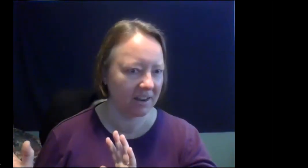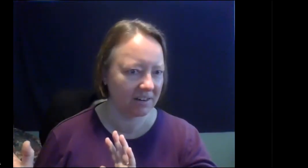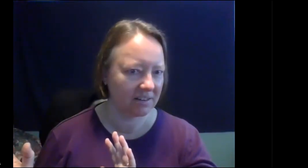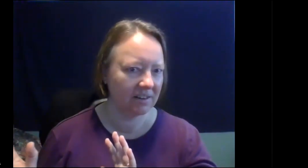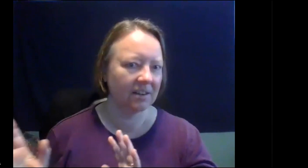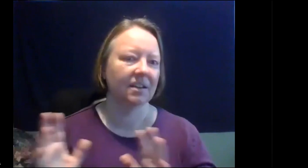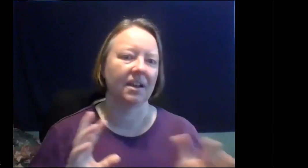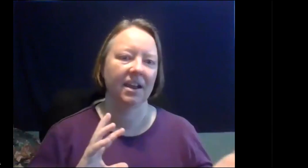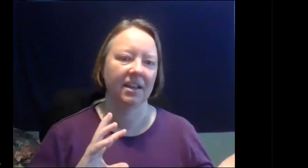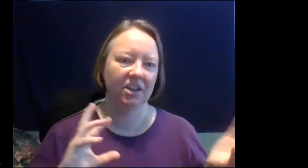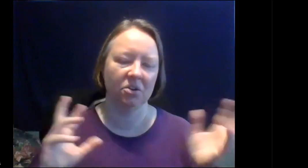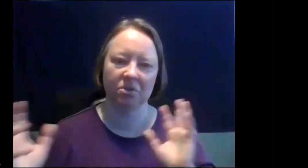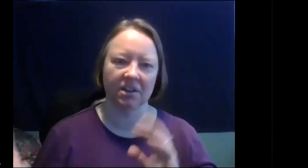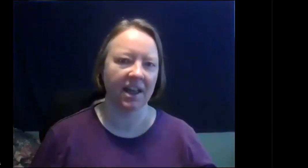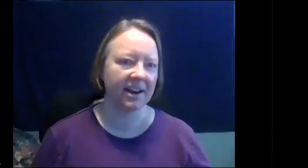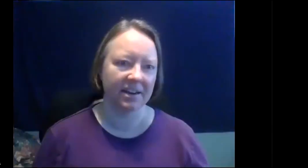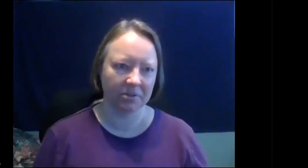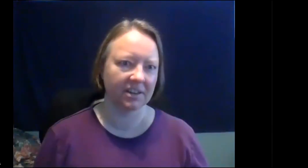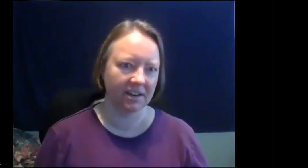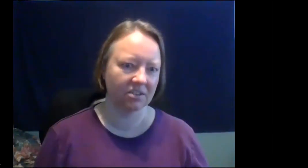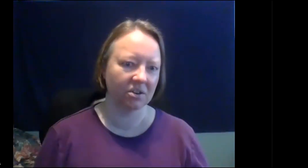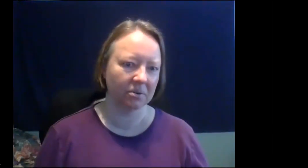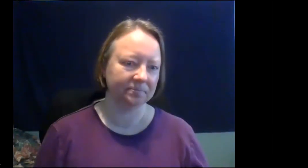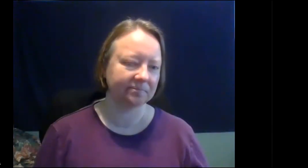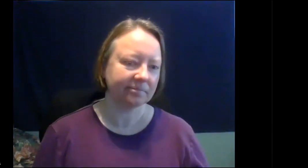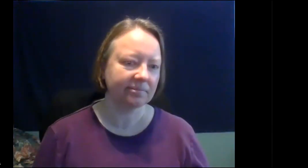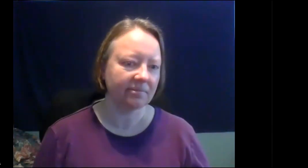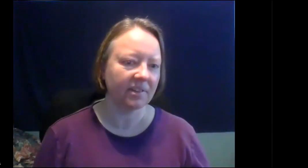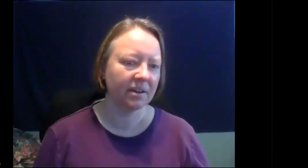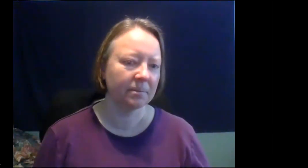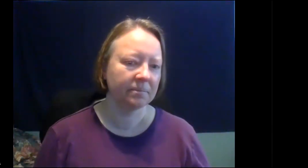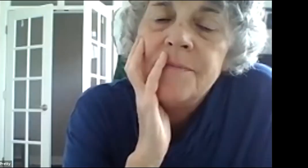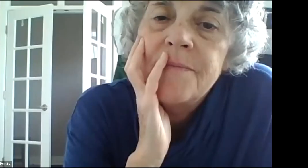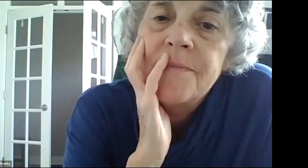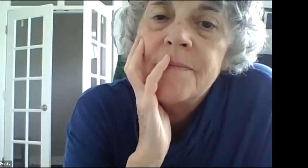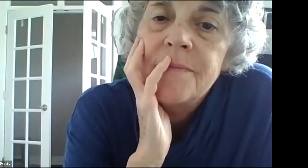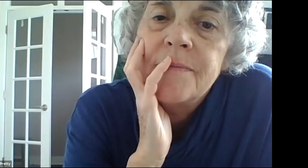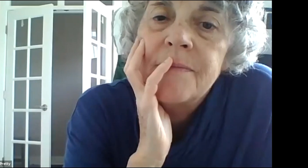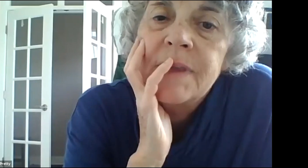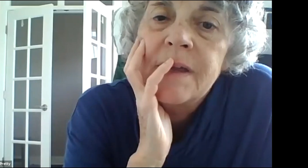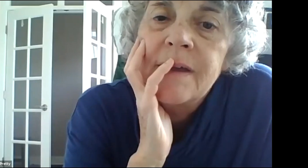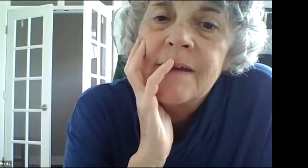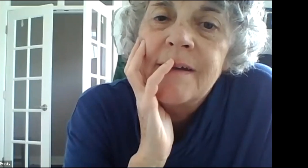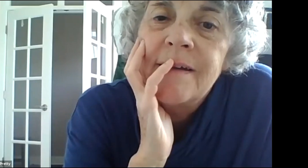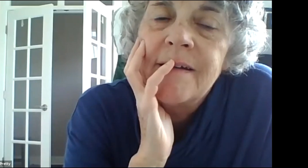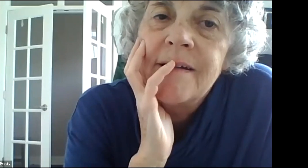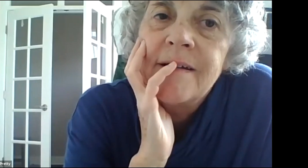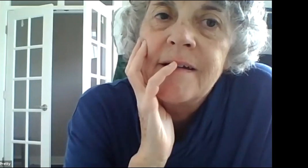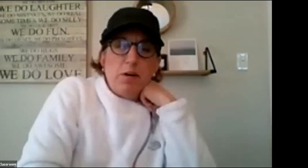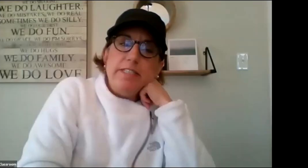alphabet, and they use a lot of different signs. So Thank you. sure, you're welcome. A couple more questions came in